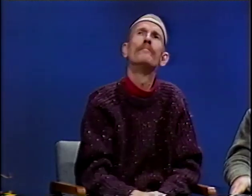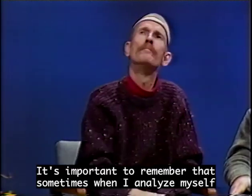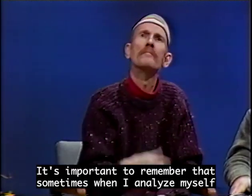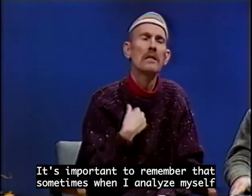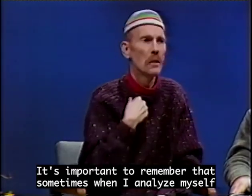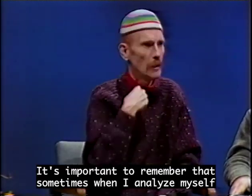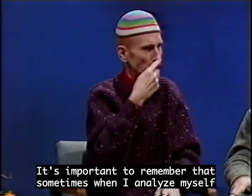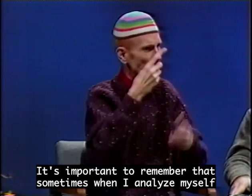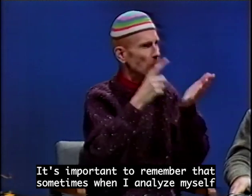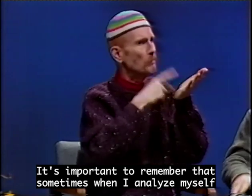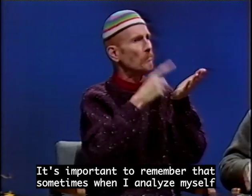It's important to remember that